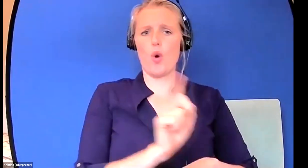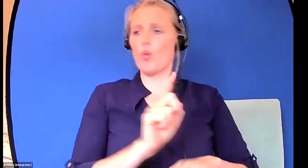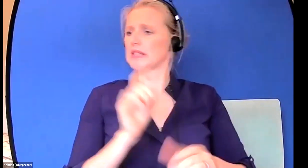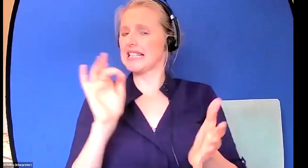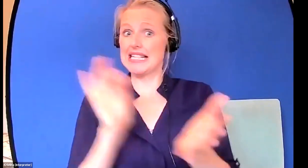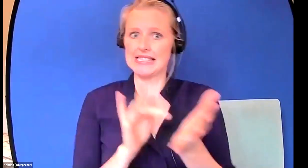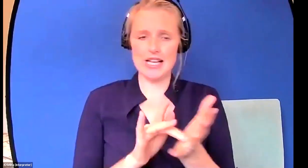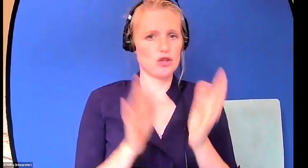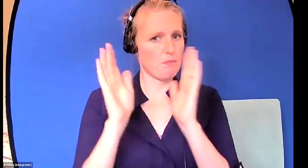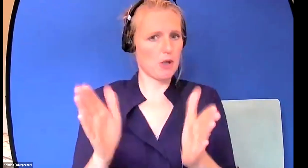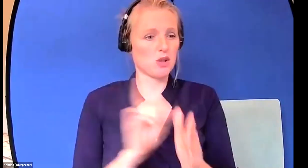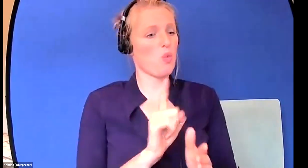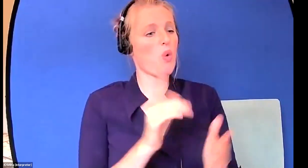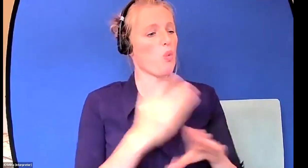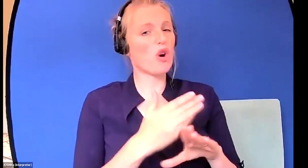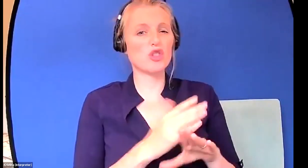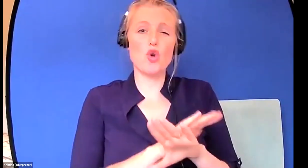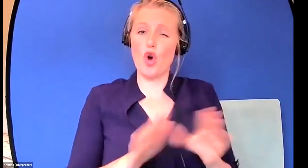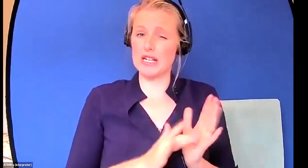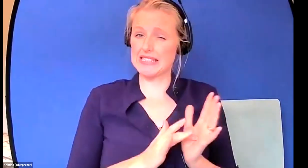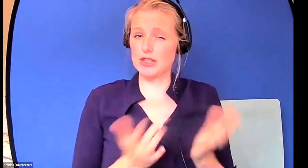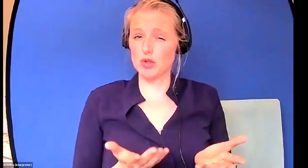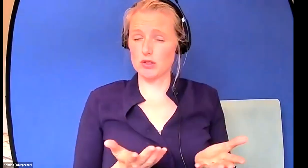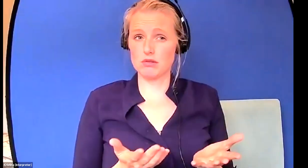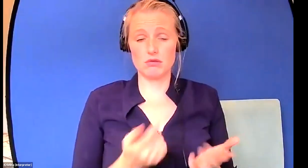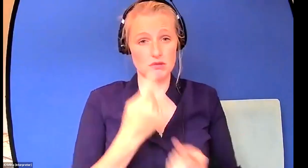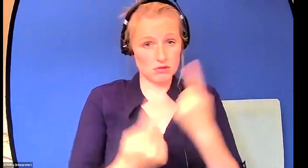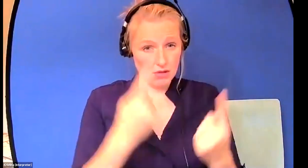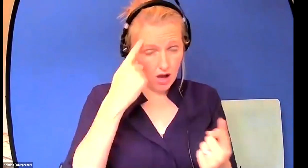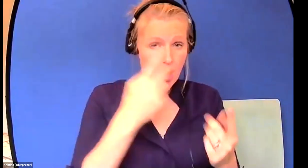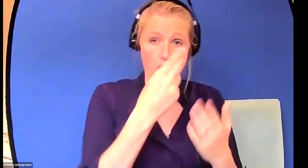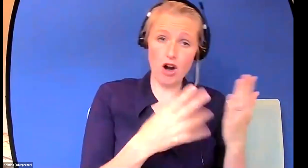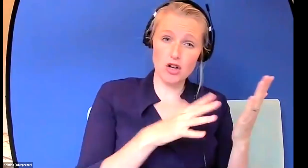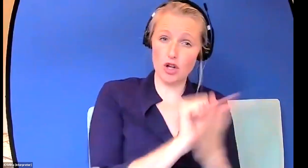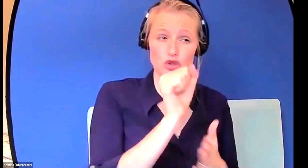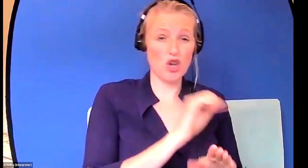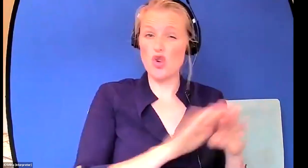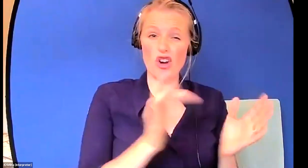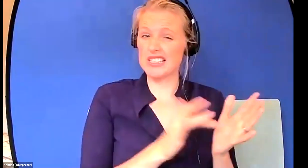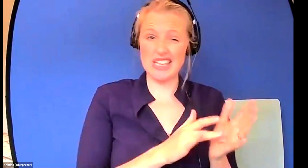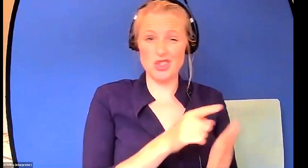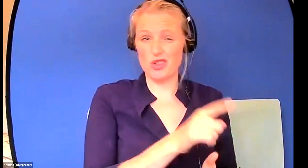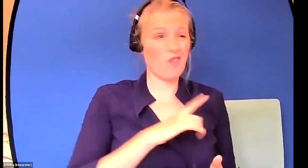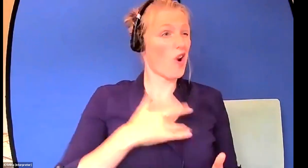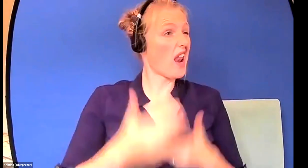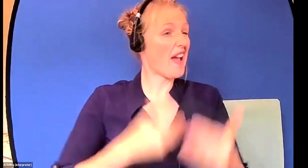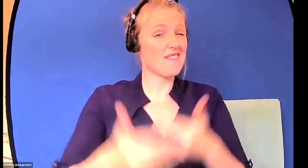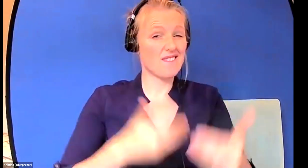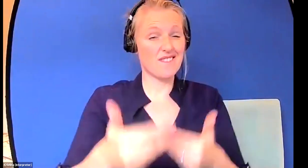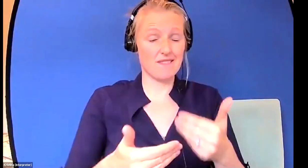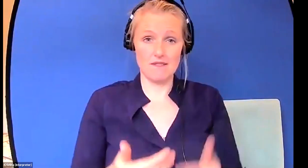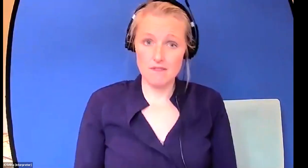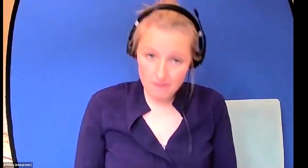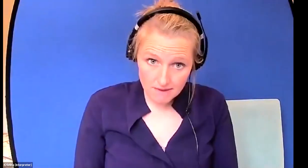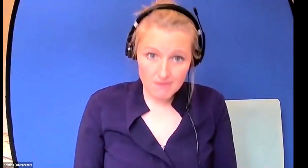which really are not. And if you don't think art and culture and creativity are essential to life, then of course try to